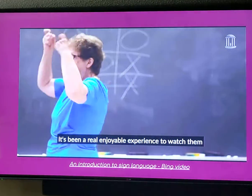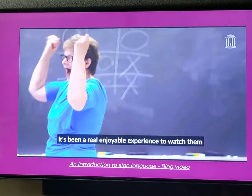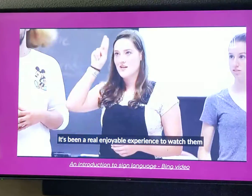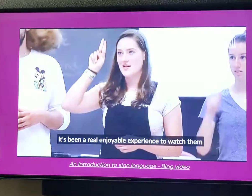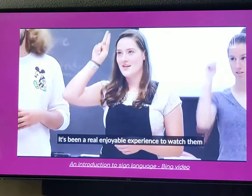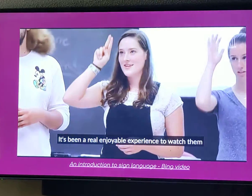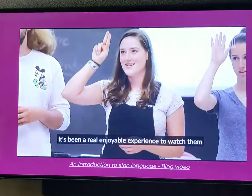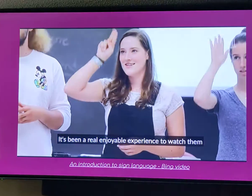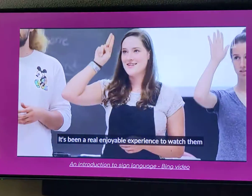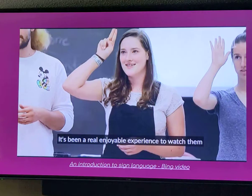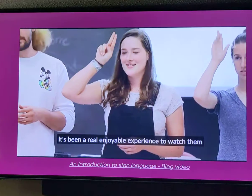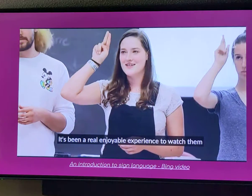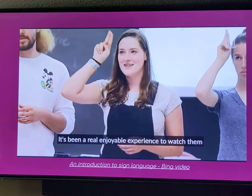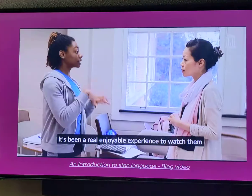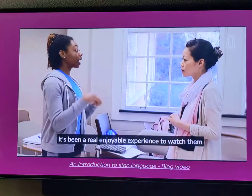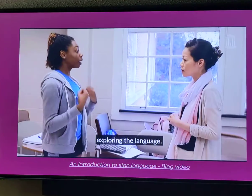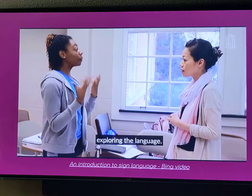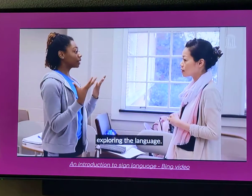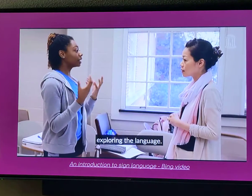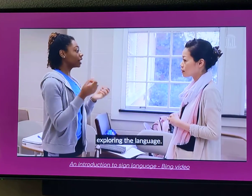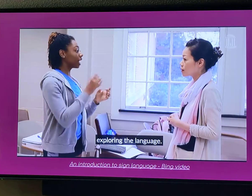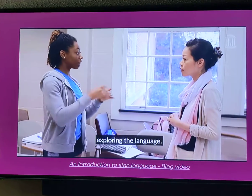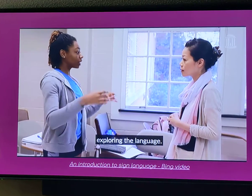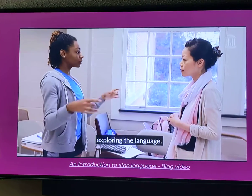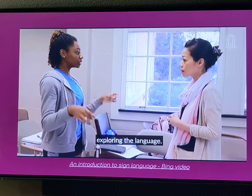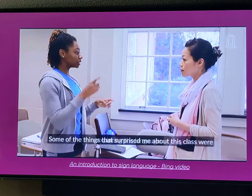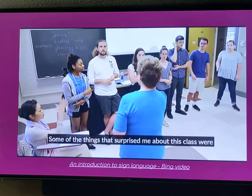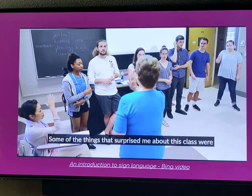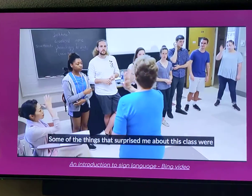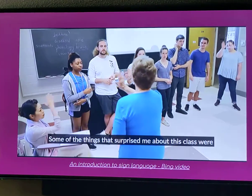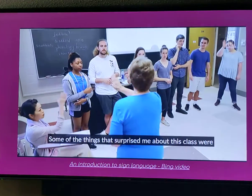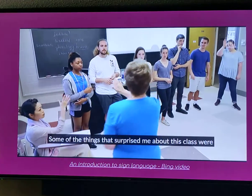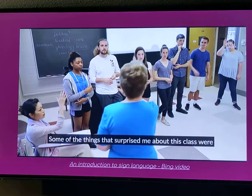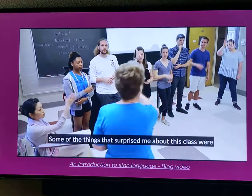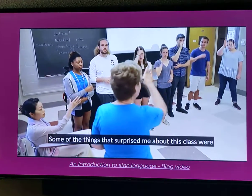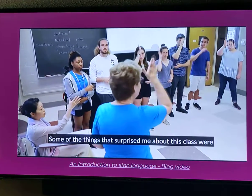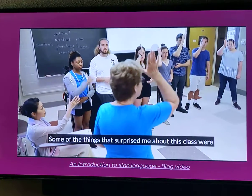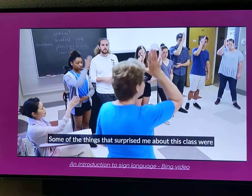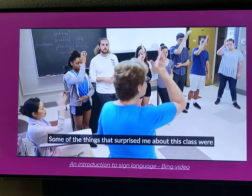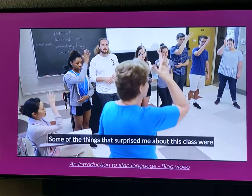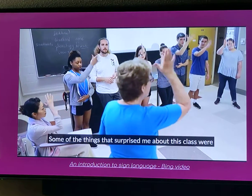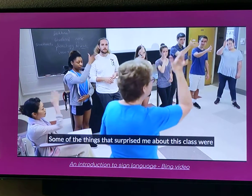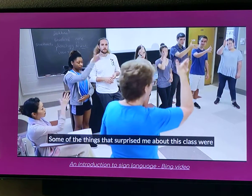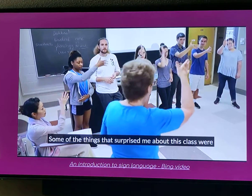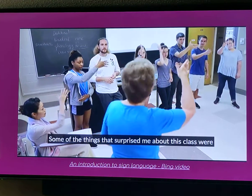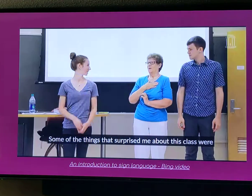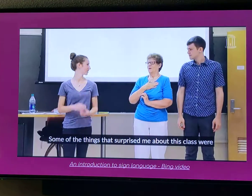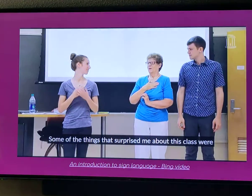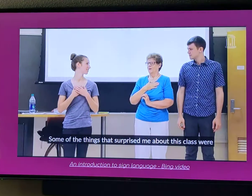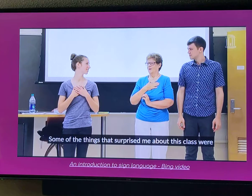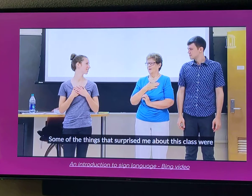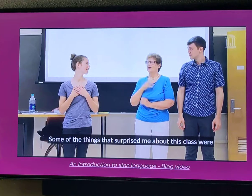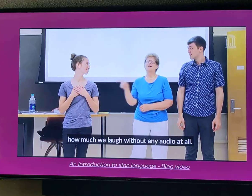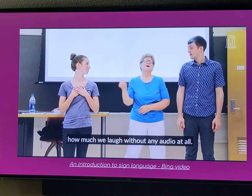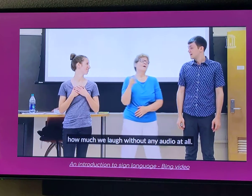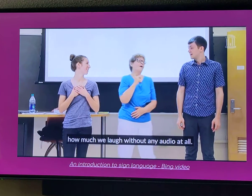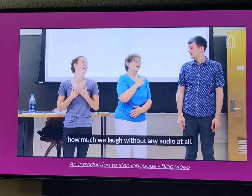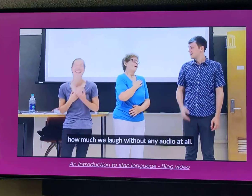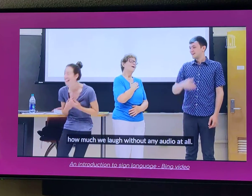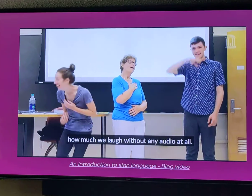enjoyable experience to watch them exploring the language. Some of the things that surprised me about this class were how much we laugh